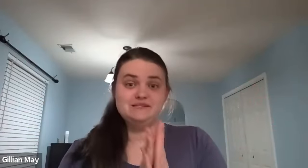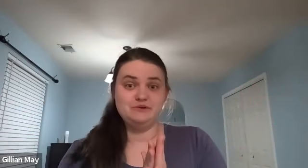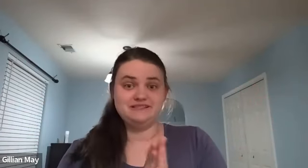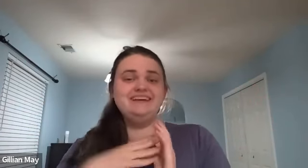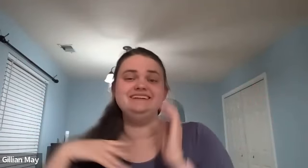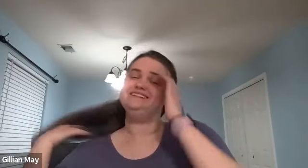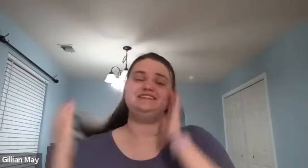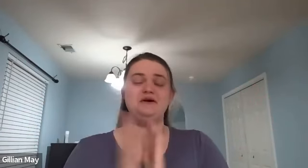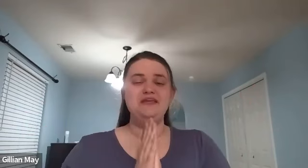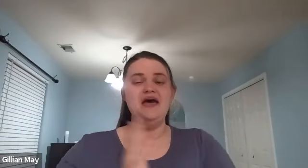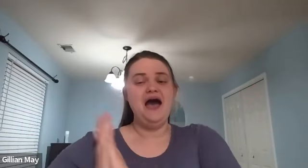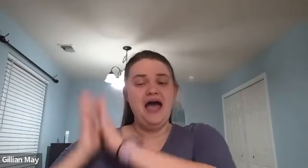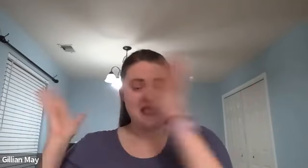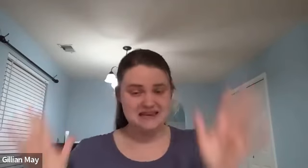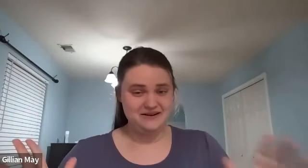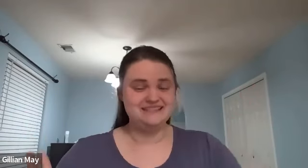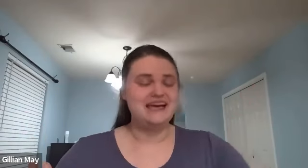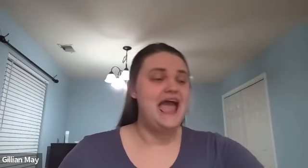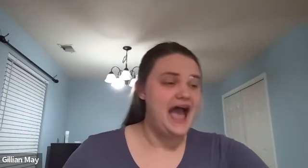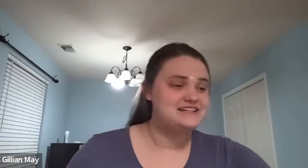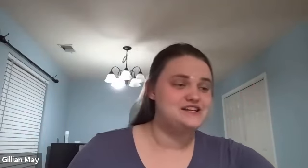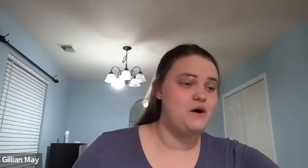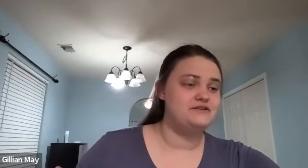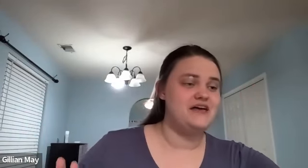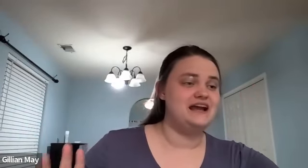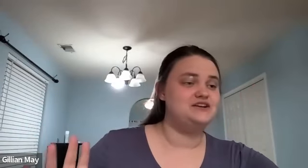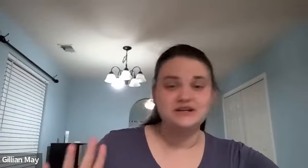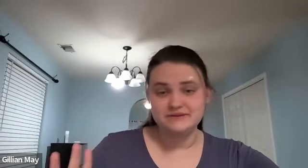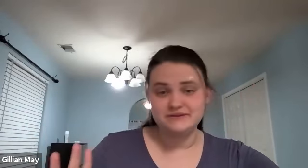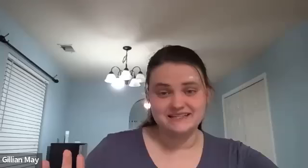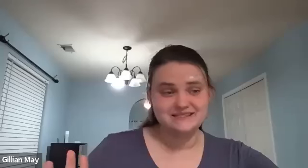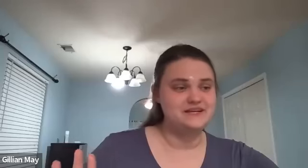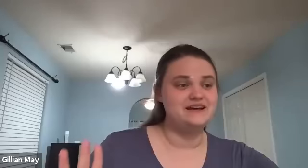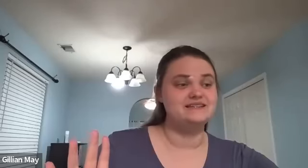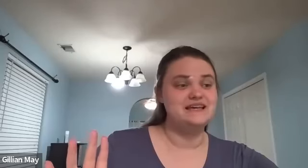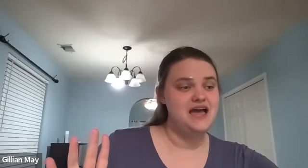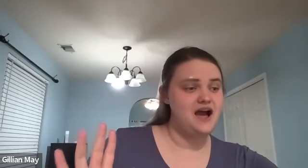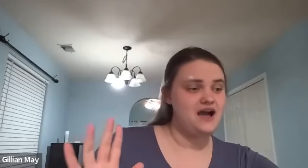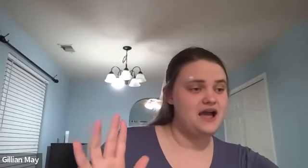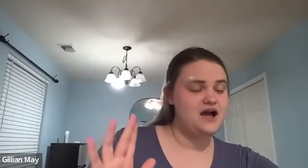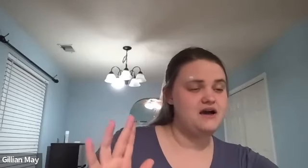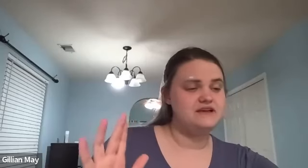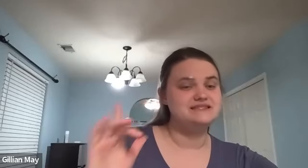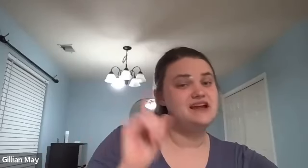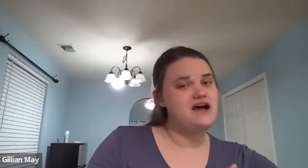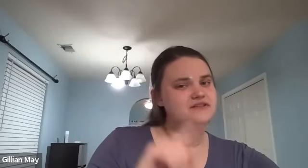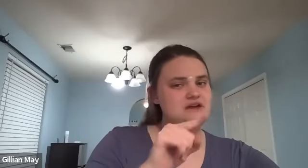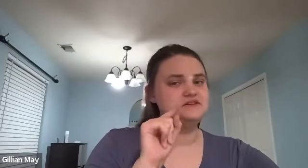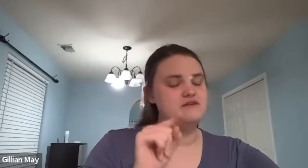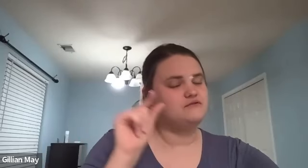books. So anyways, I had to go off on that. I couldn't resist because it's not the graphic novel of